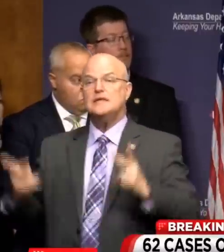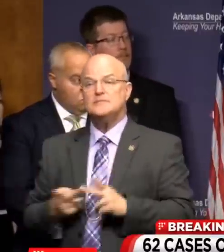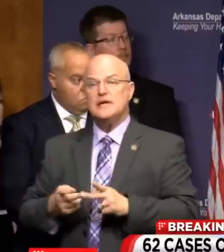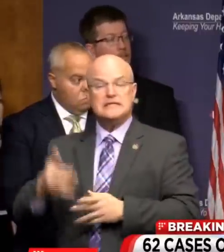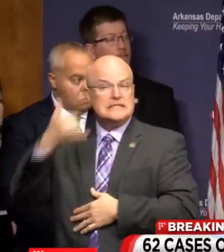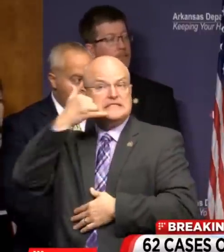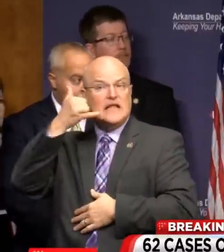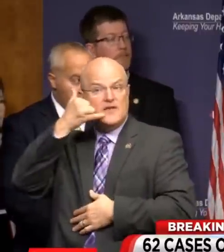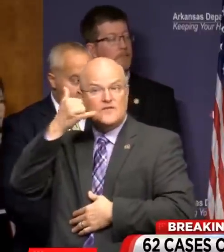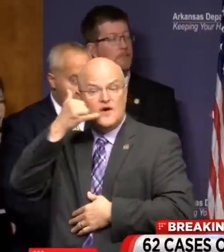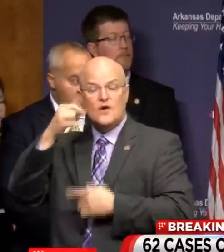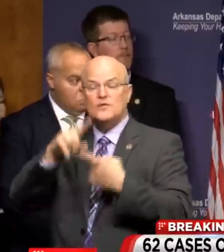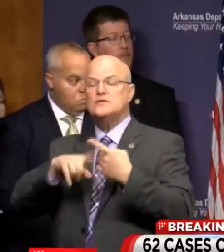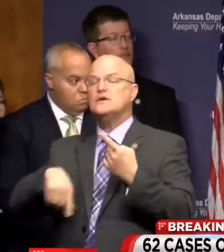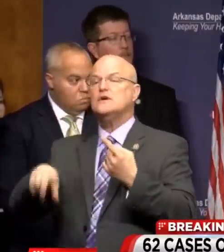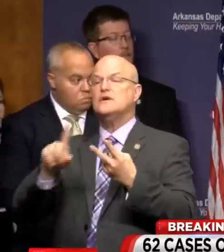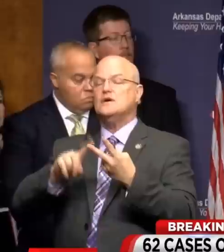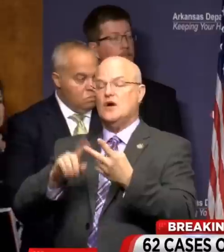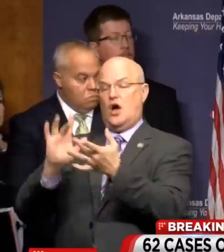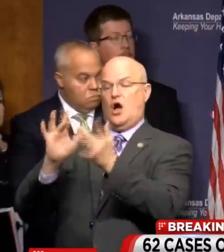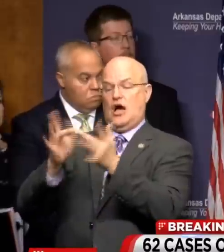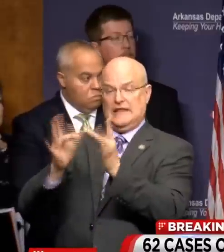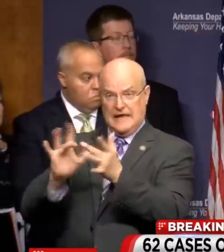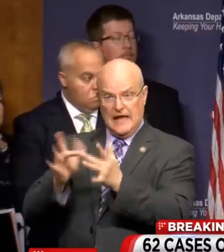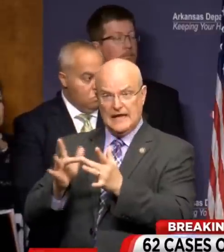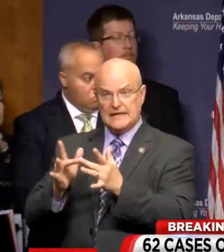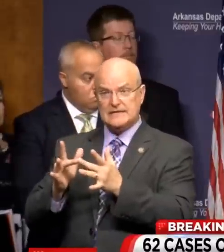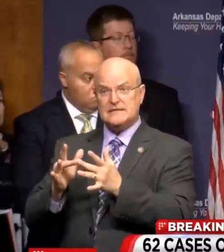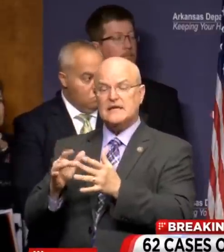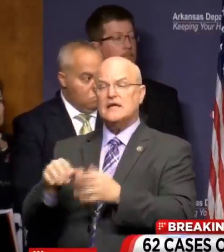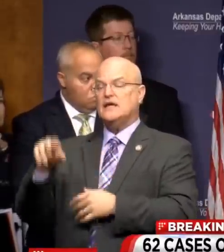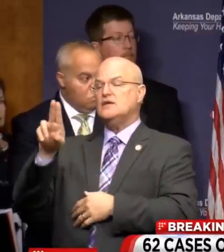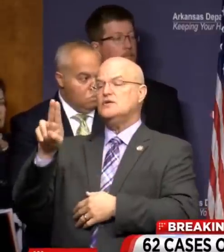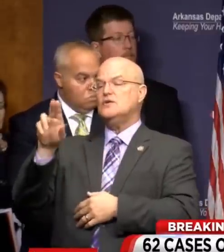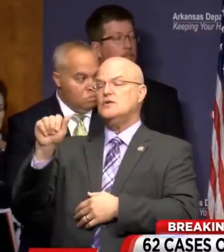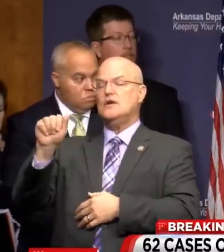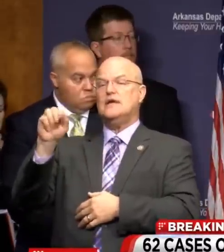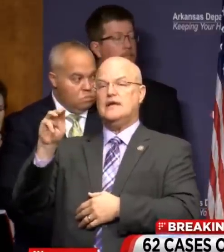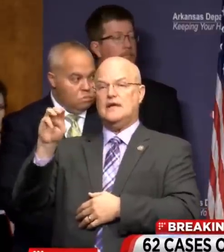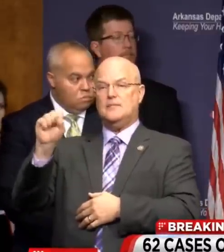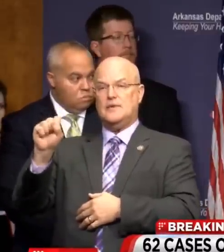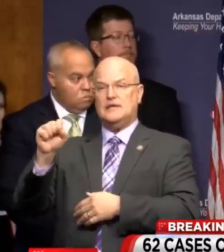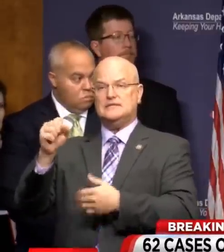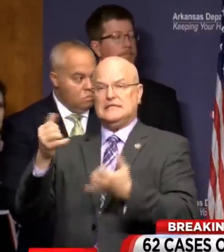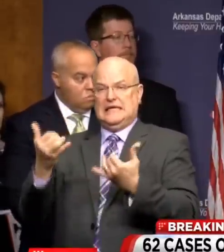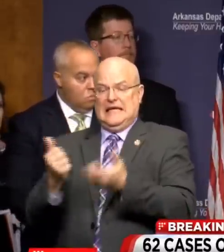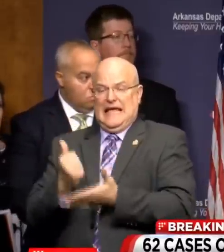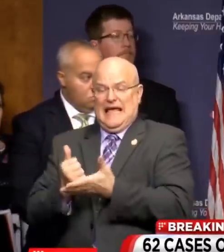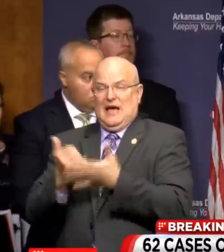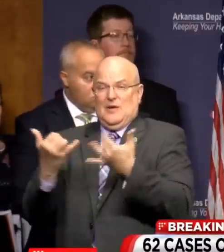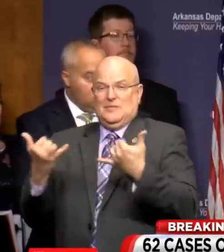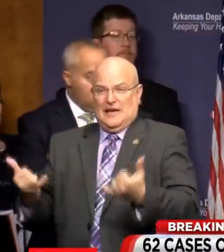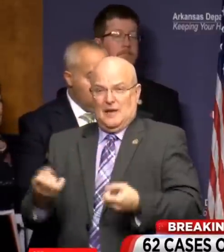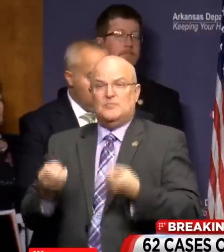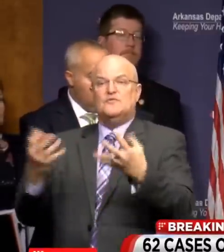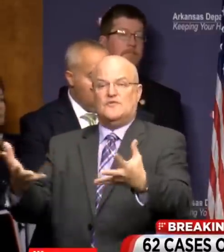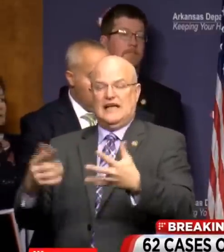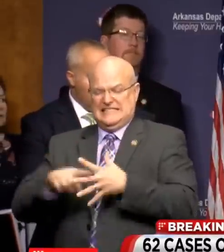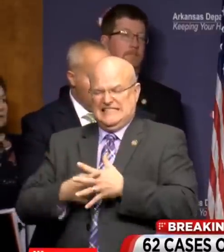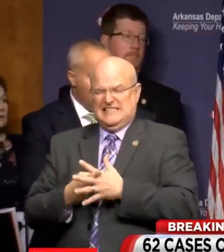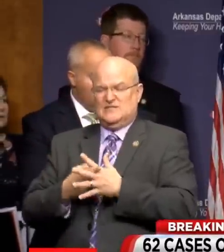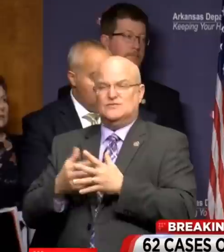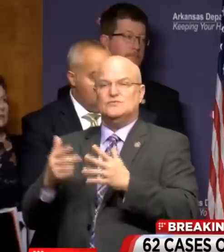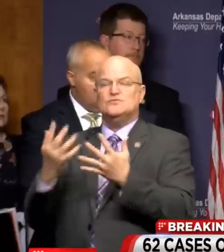by telephone, online, and UAMS Health Now provides online services for initial screening, or